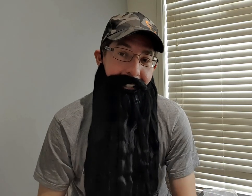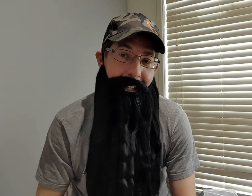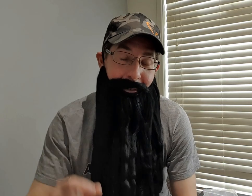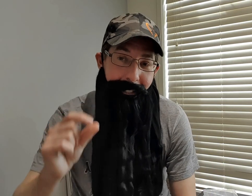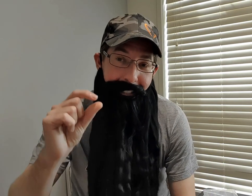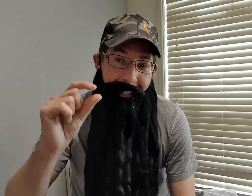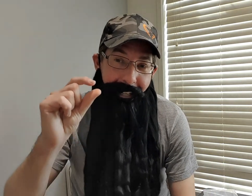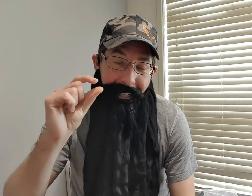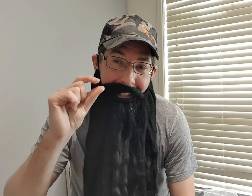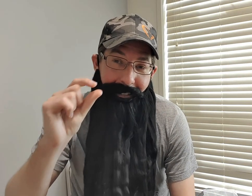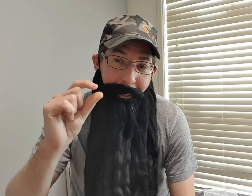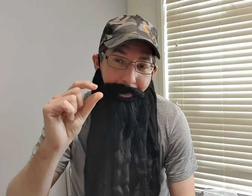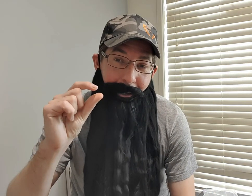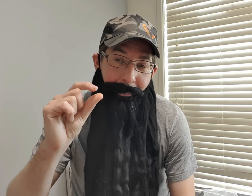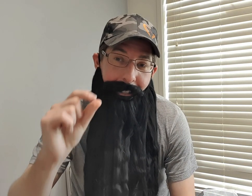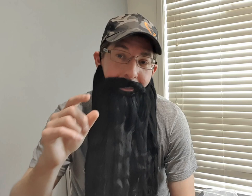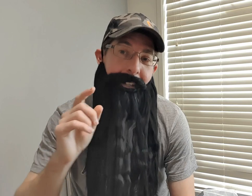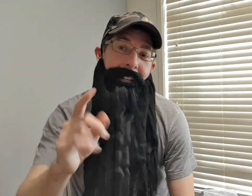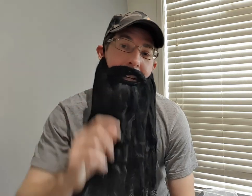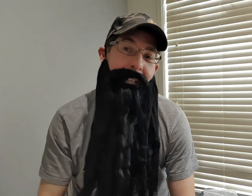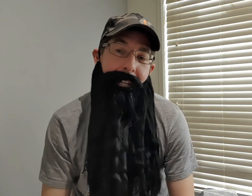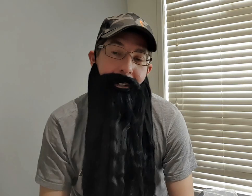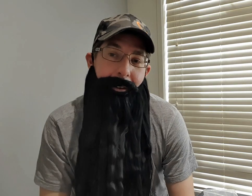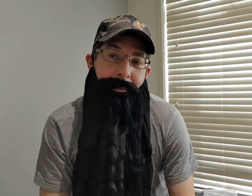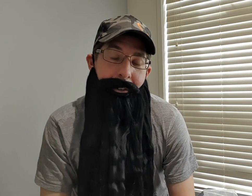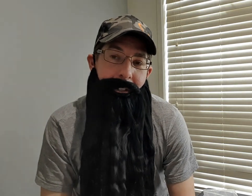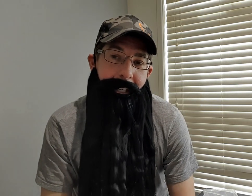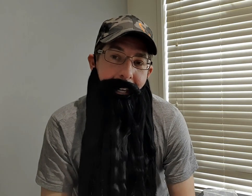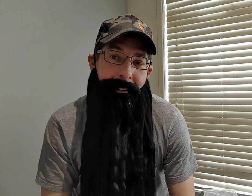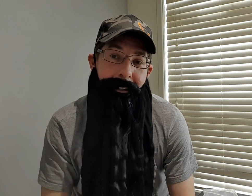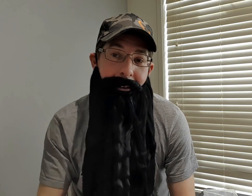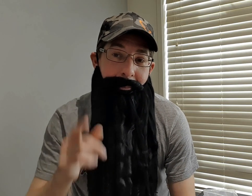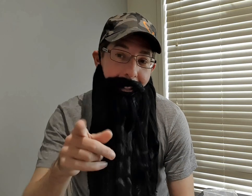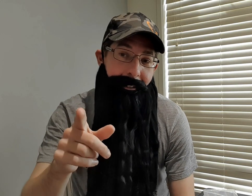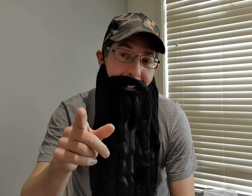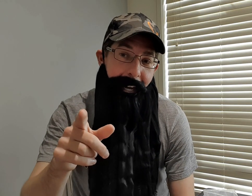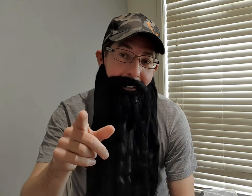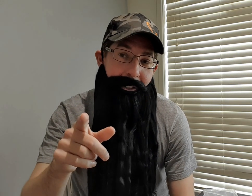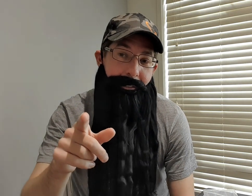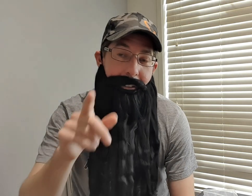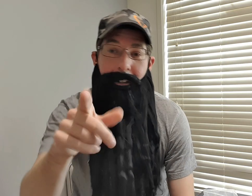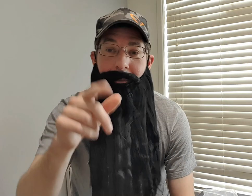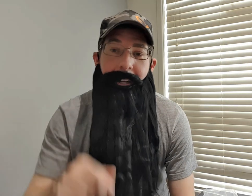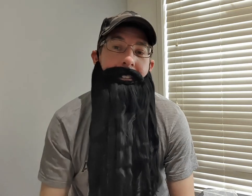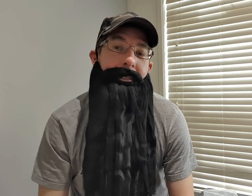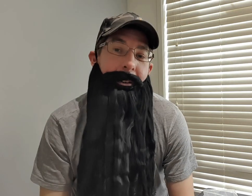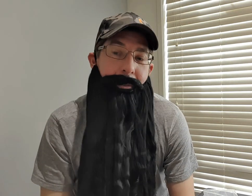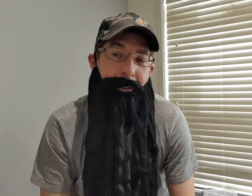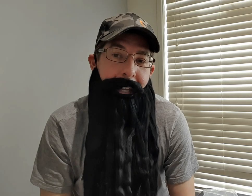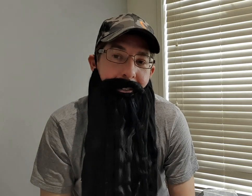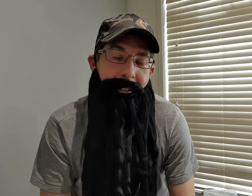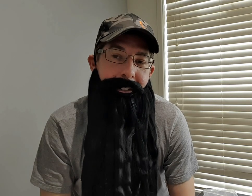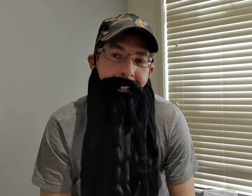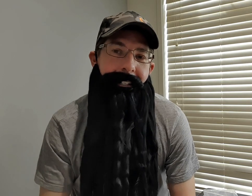on Sunday, we did get a little bit of welcome relief and we can go out fishing again, but there is a catch. No, in fact, there are a